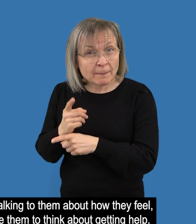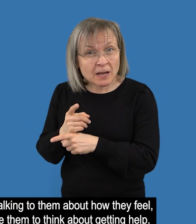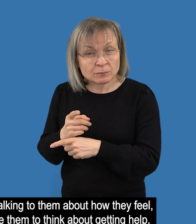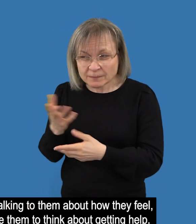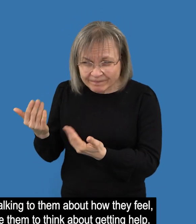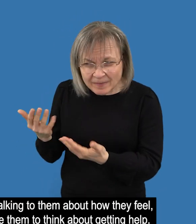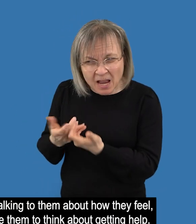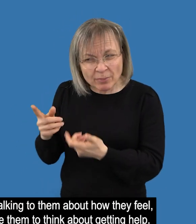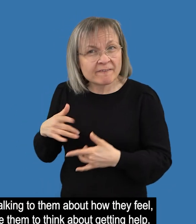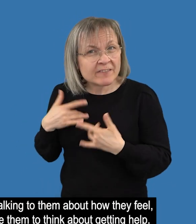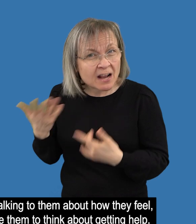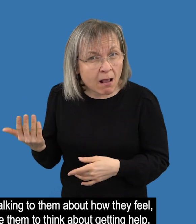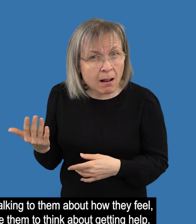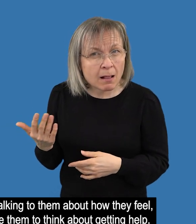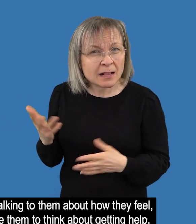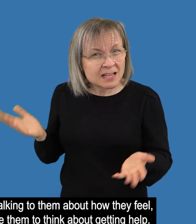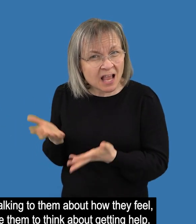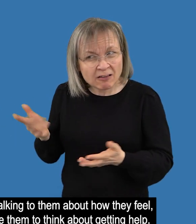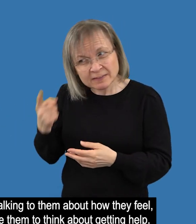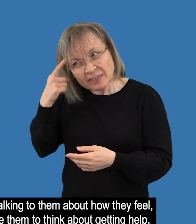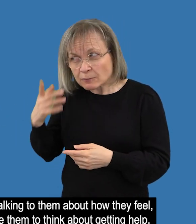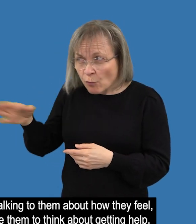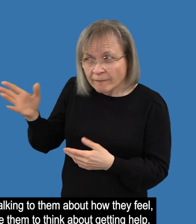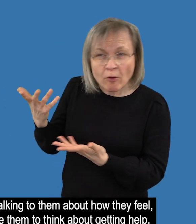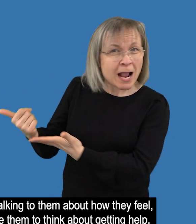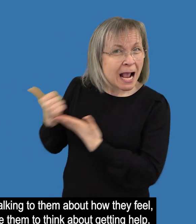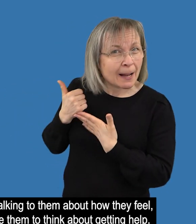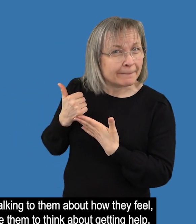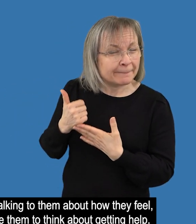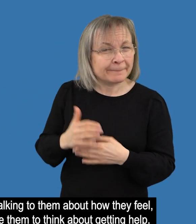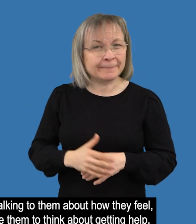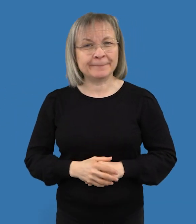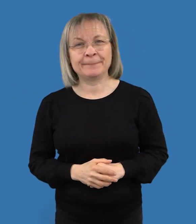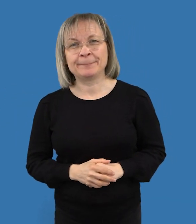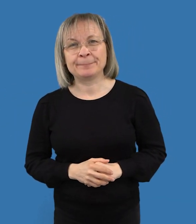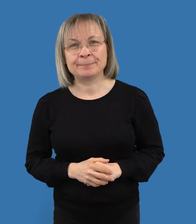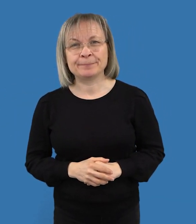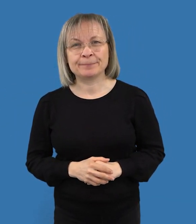You could try talking to them about how they feel, and encourage them to think about getting help.